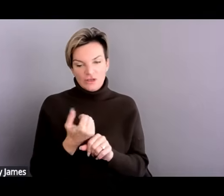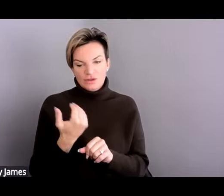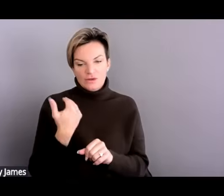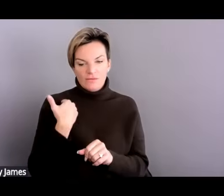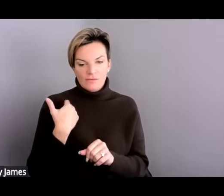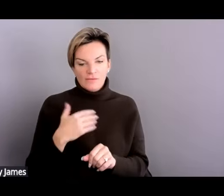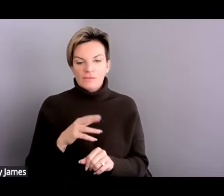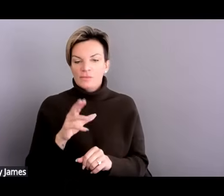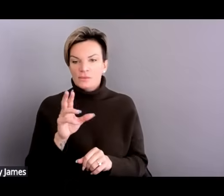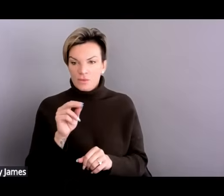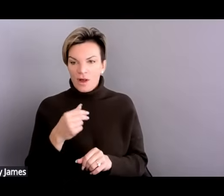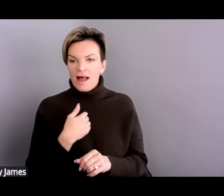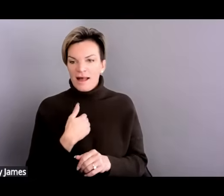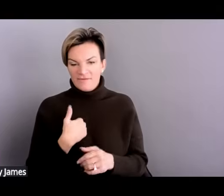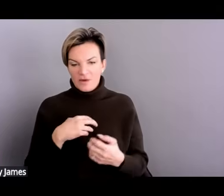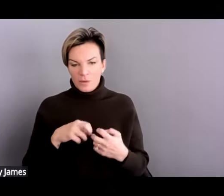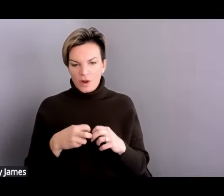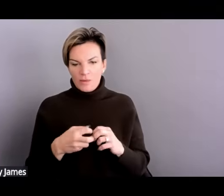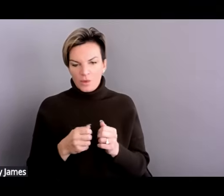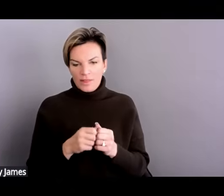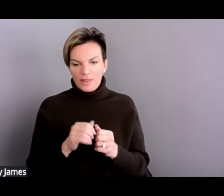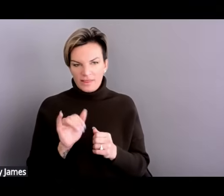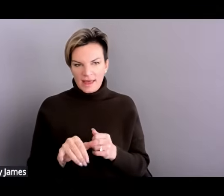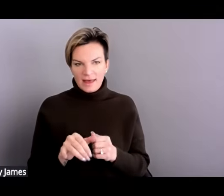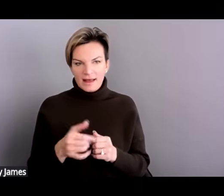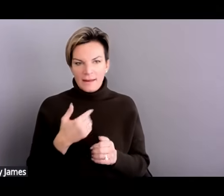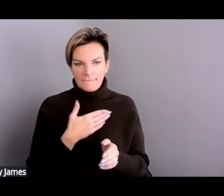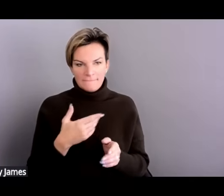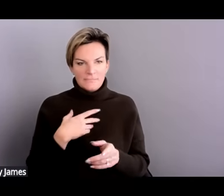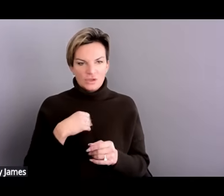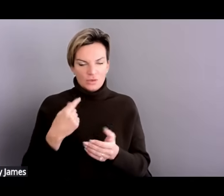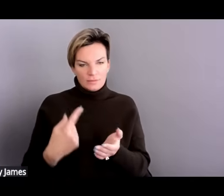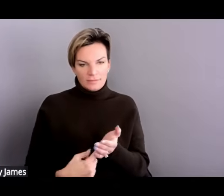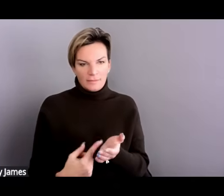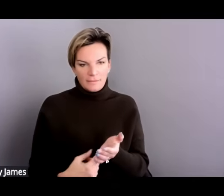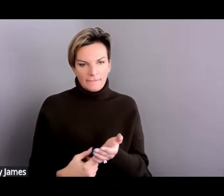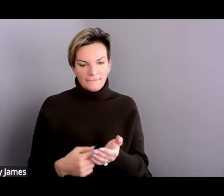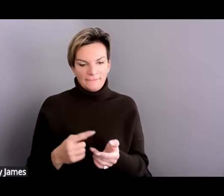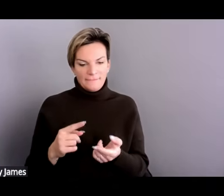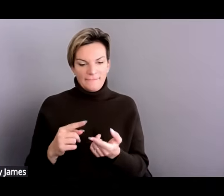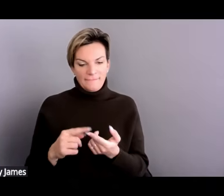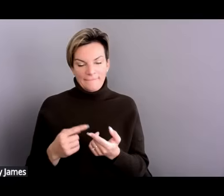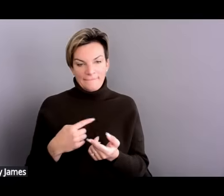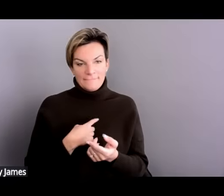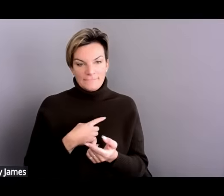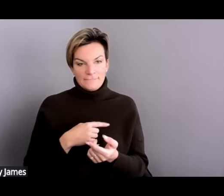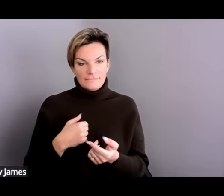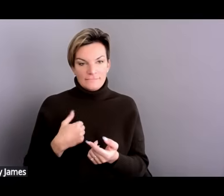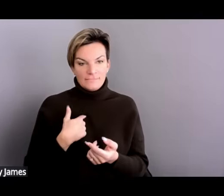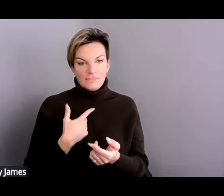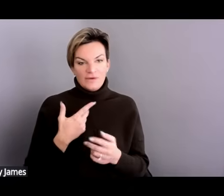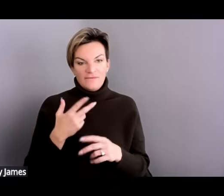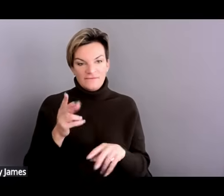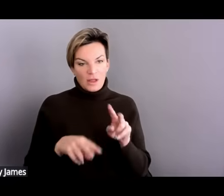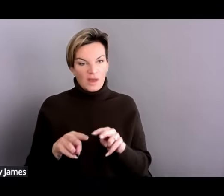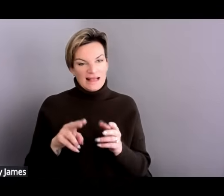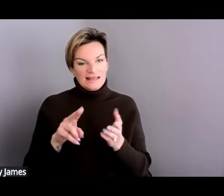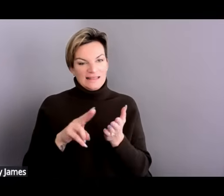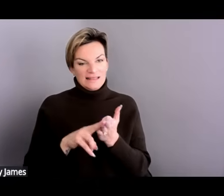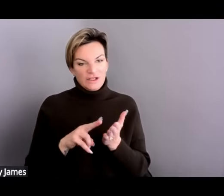have a problem with that in here, which I was going to bring up later anyway. The idea to me is that when we evaluate